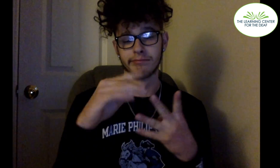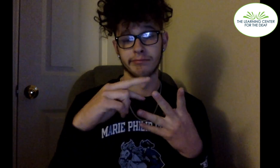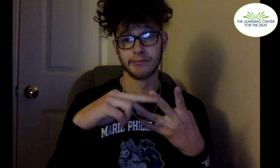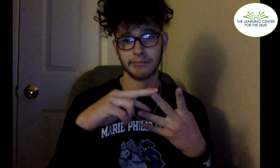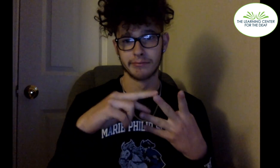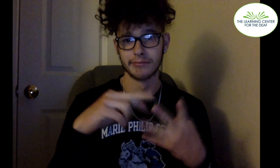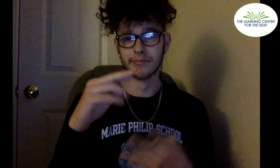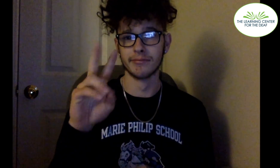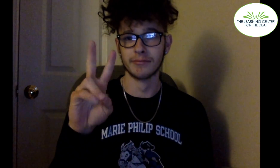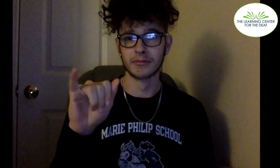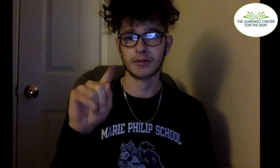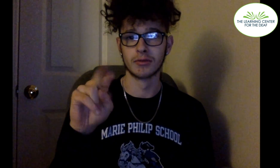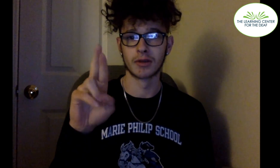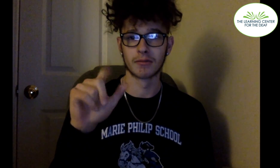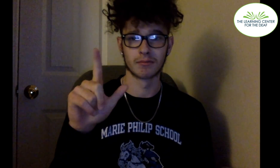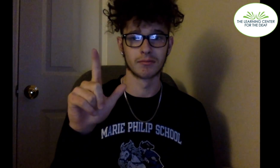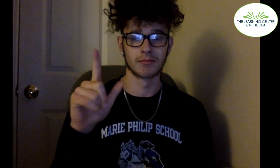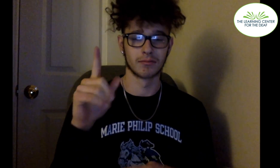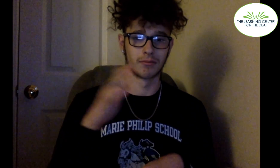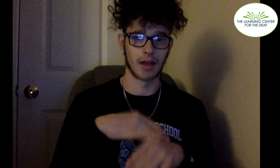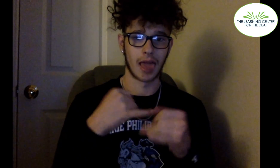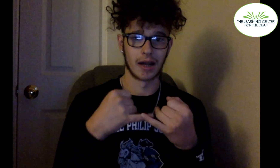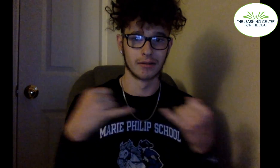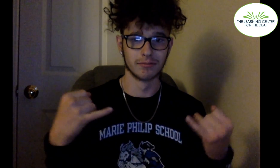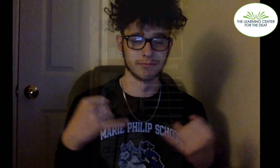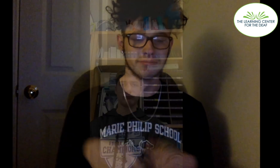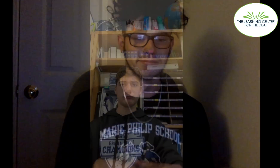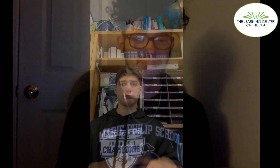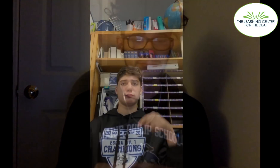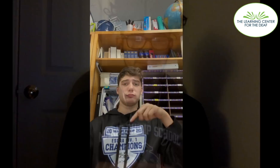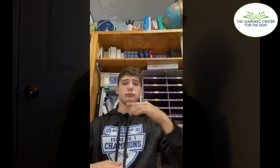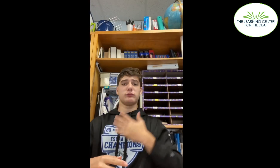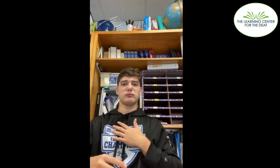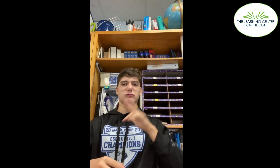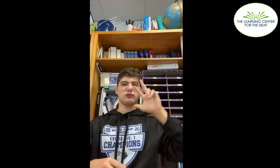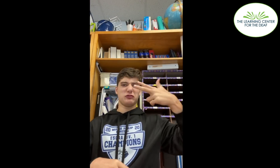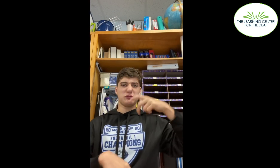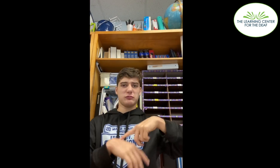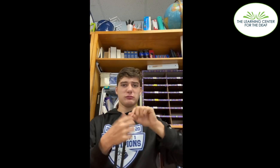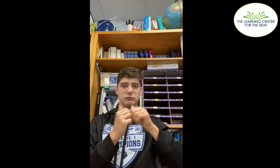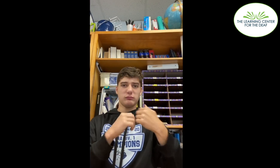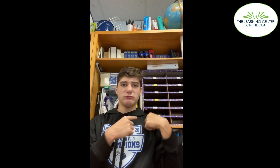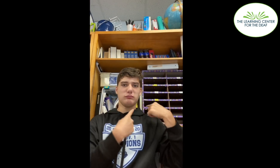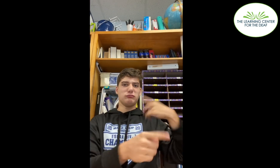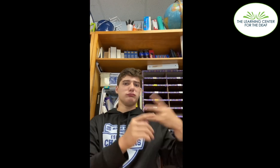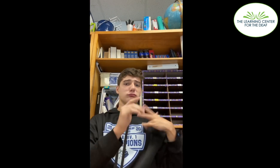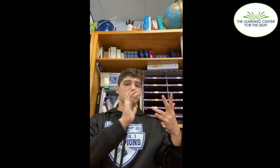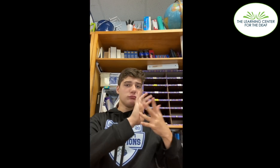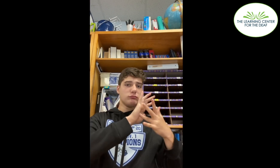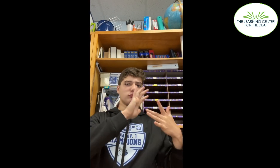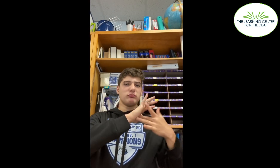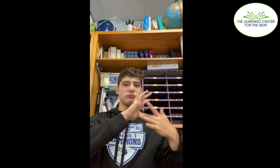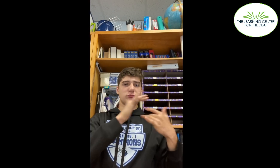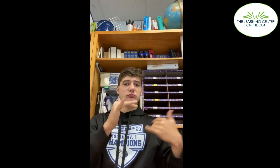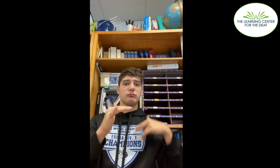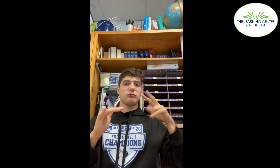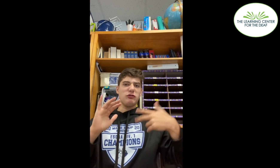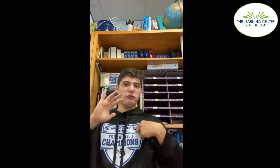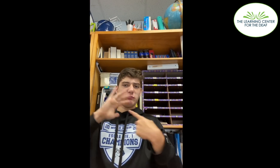2 of those years were held virtually. This was my third time competing. I was on the Academic Bowl team my freshman, sophomore, and